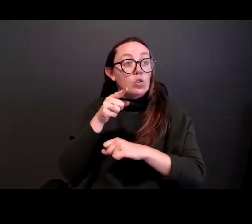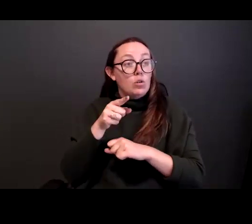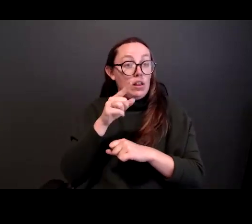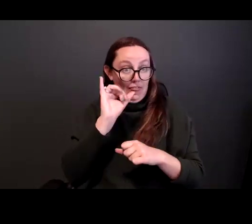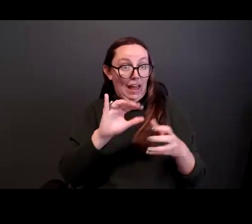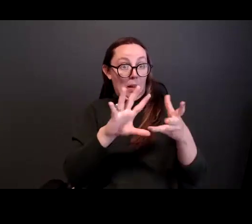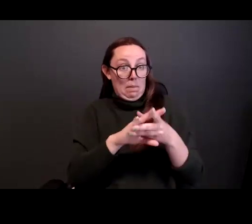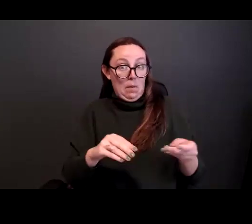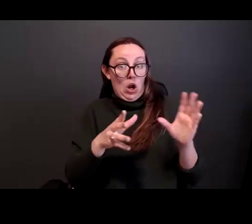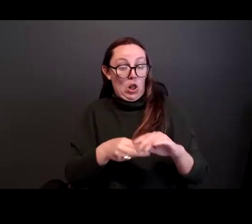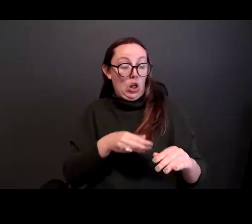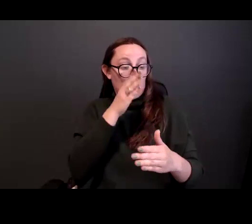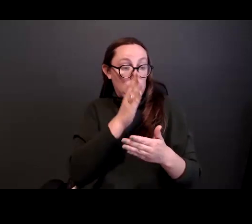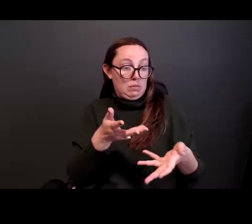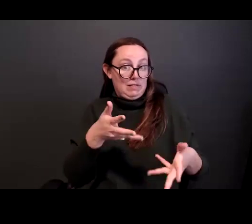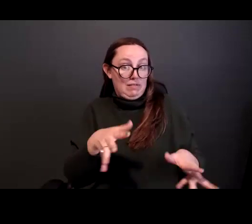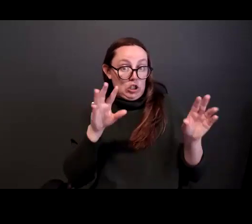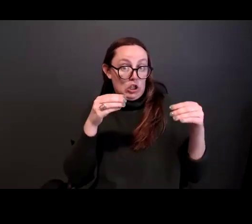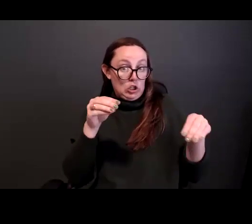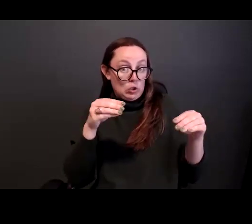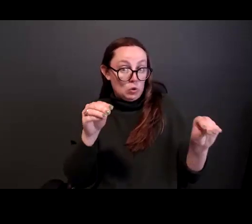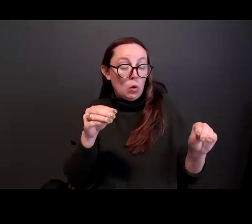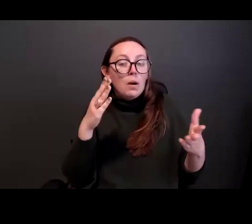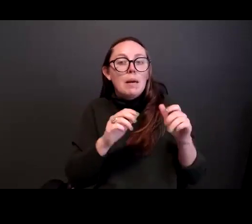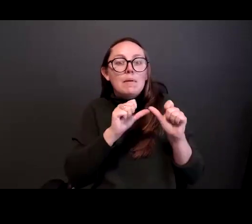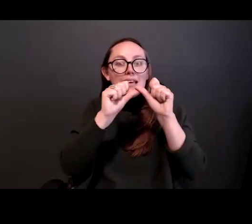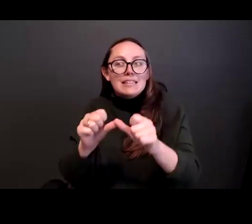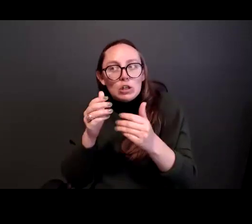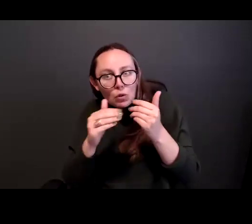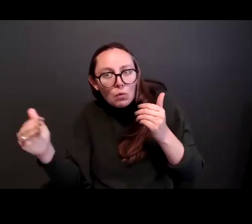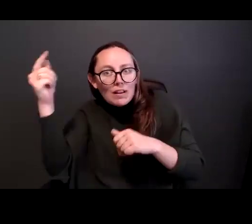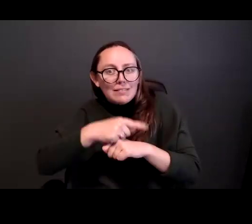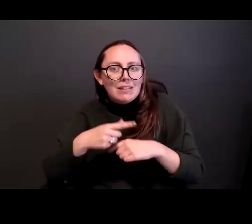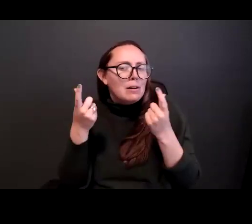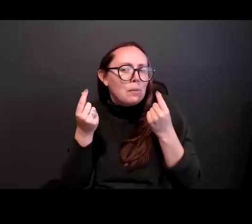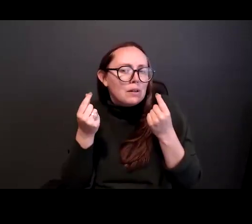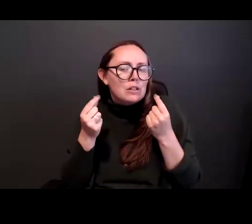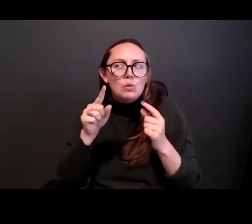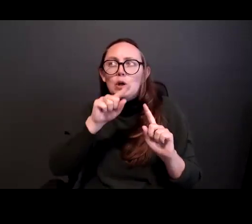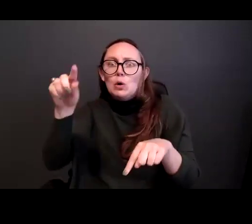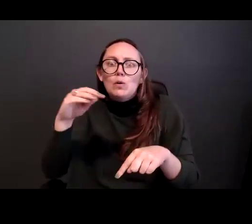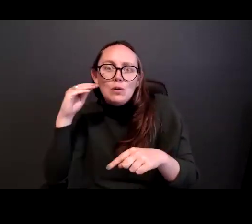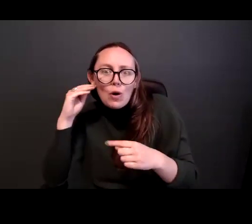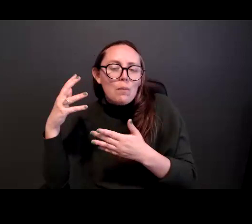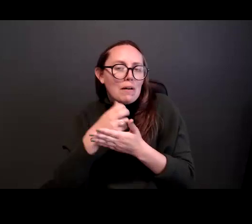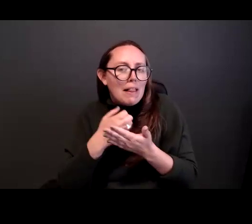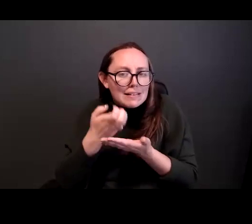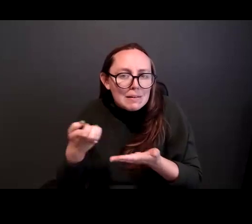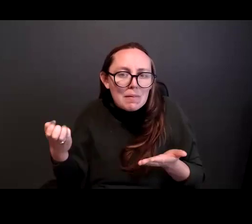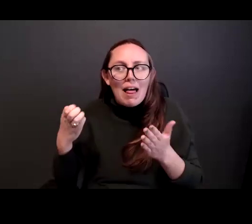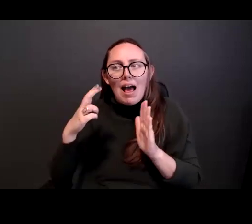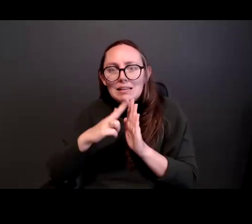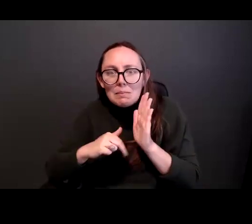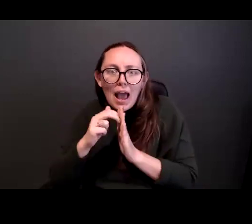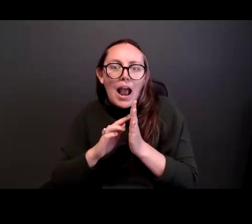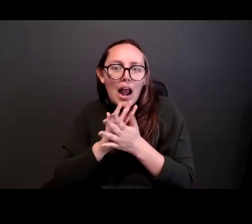he's thinking about, how he gets his supplies together and things like that. So I know there were a few of you. I